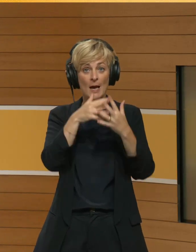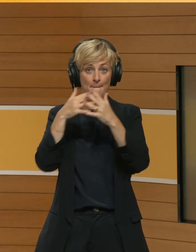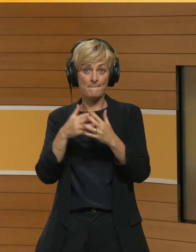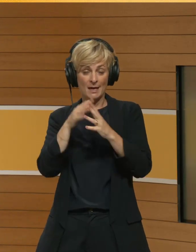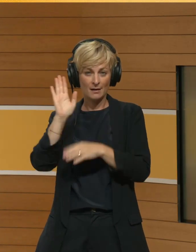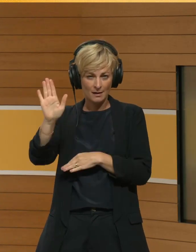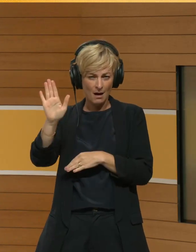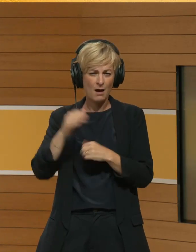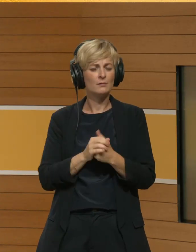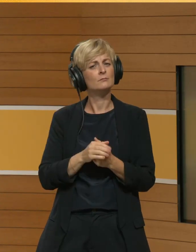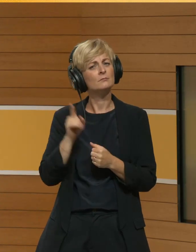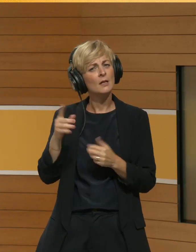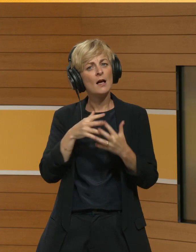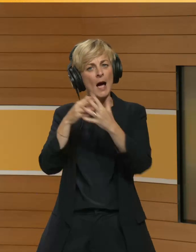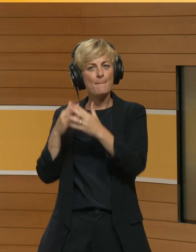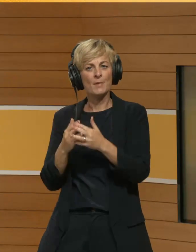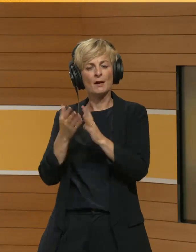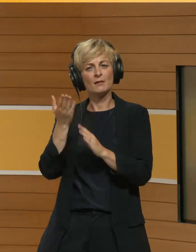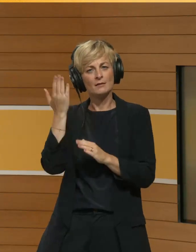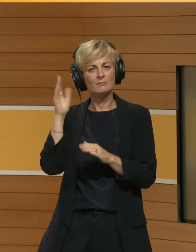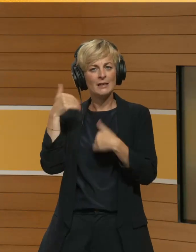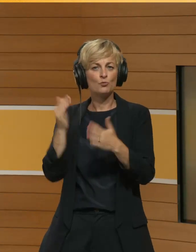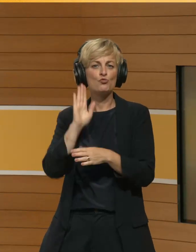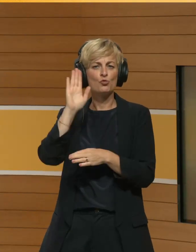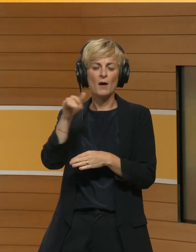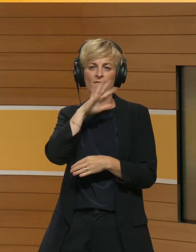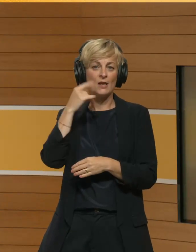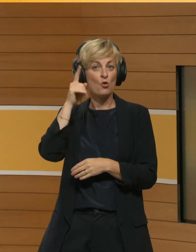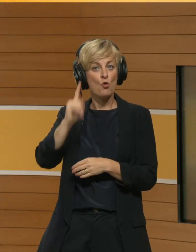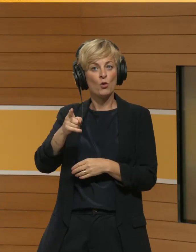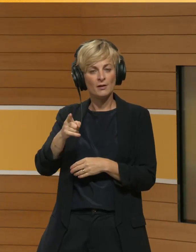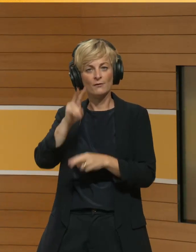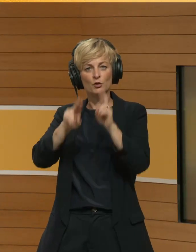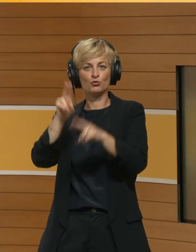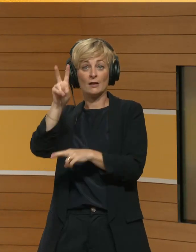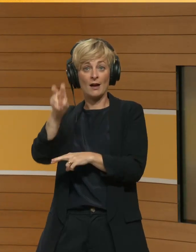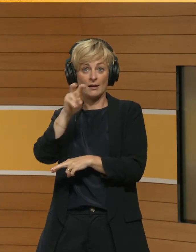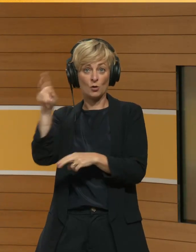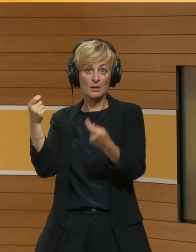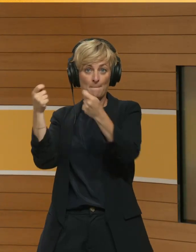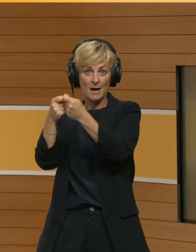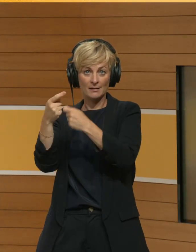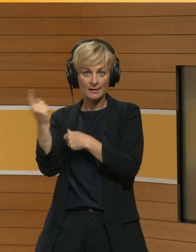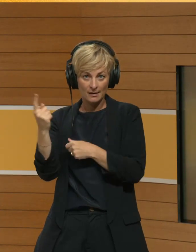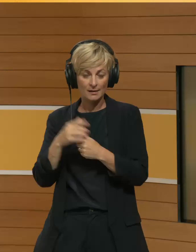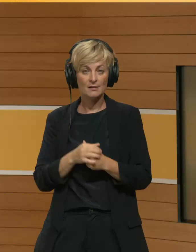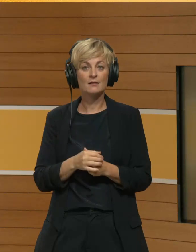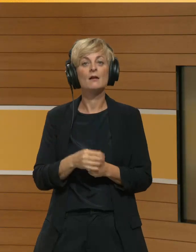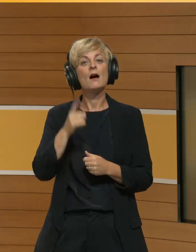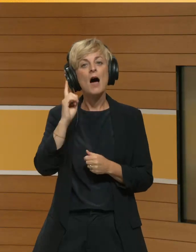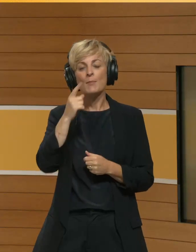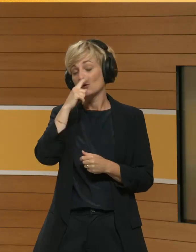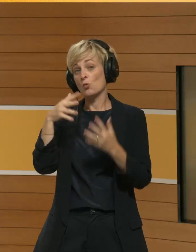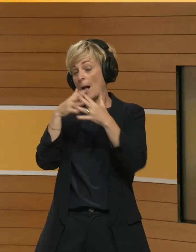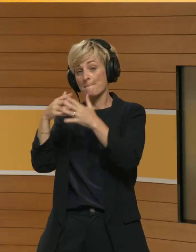there. It has a big history. We can find a few outside of the US too. In Europe, it's